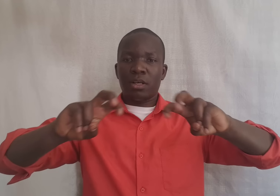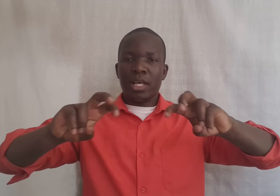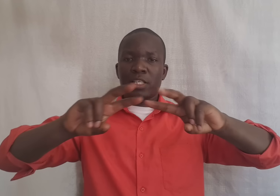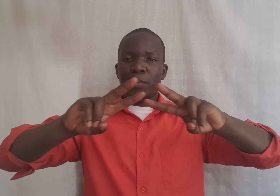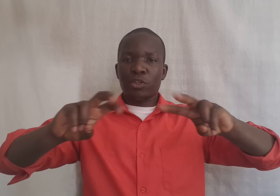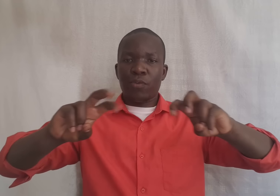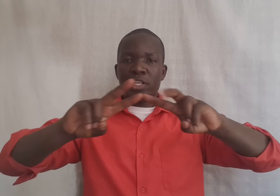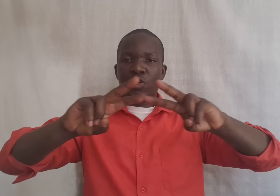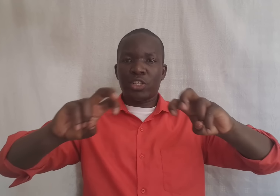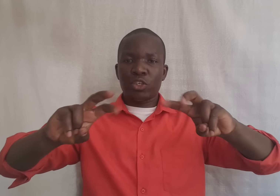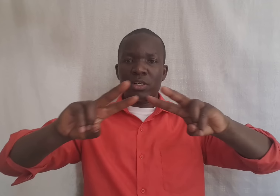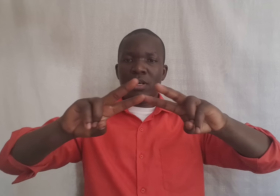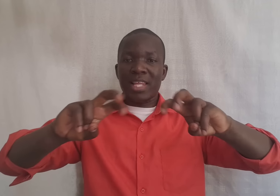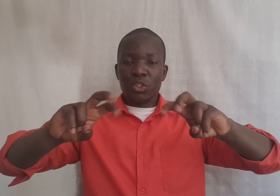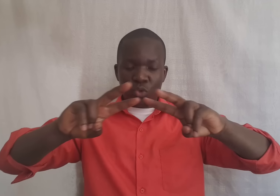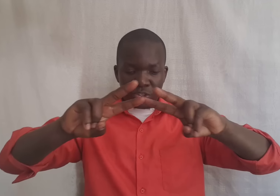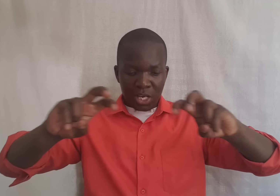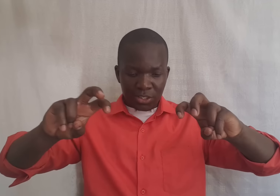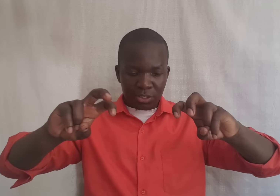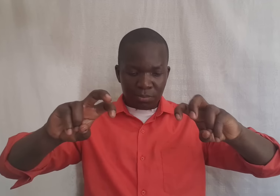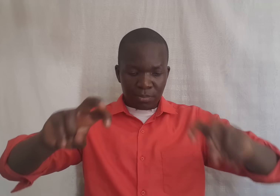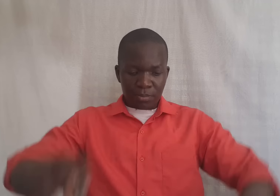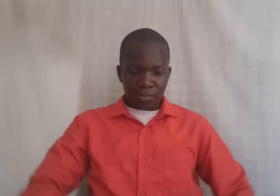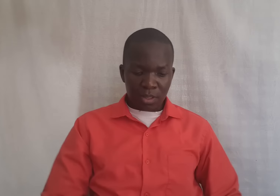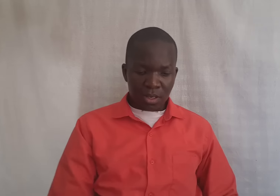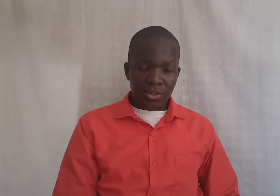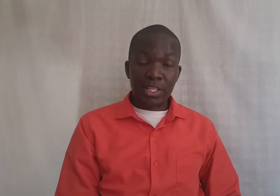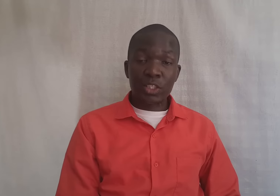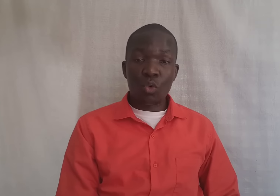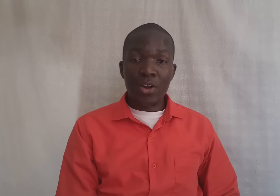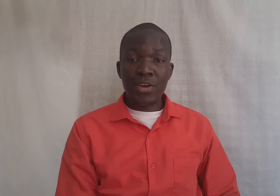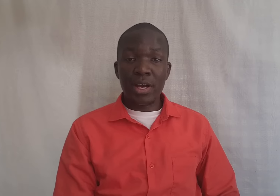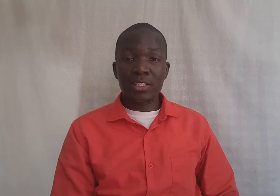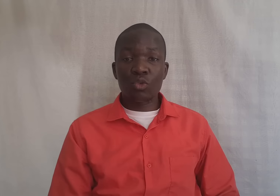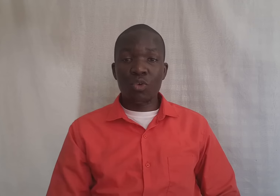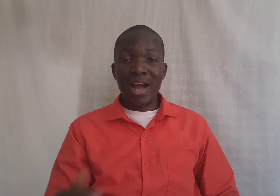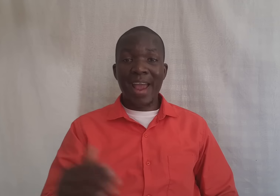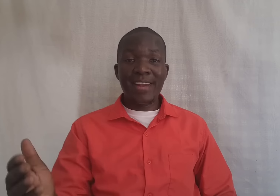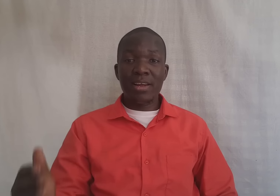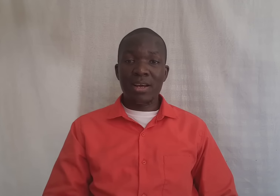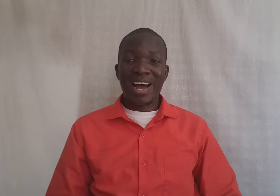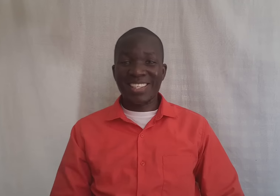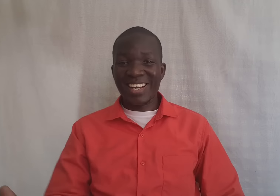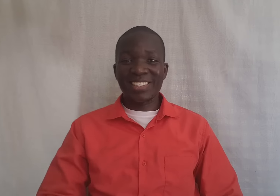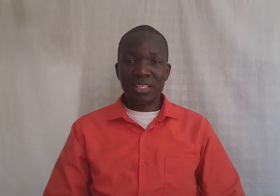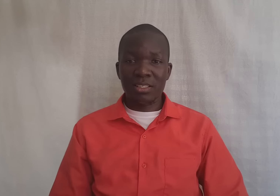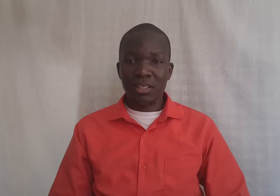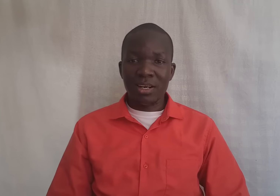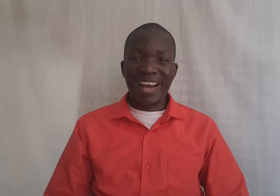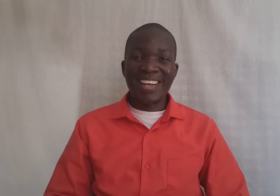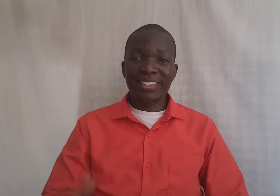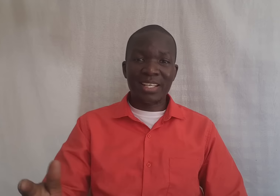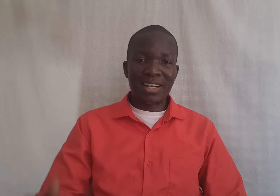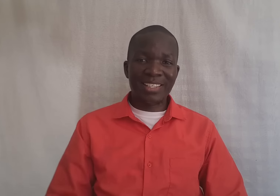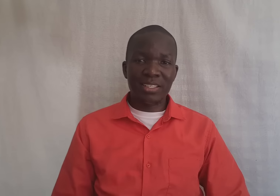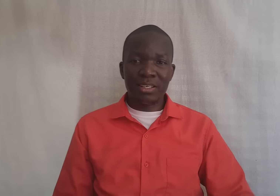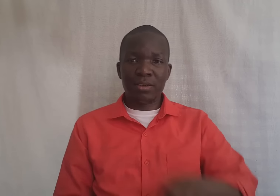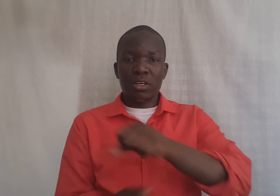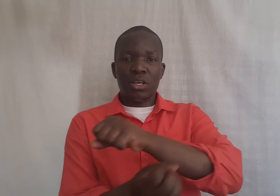That's the place of articulation. That's to research. The next word here is to guide and counsel. Guidance and counseling.